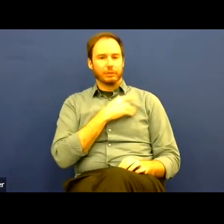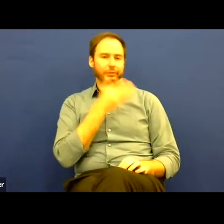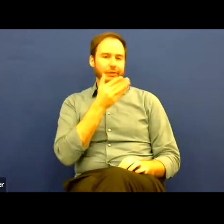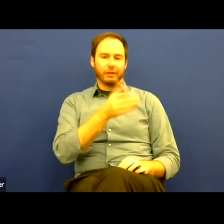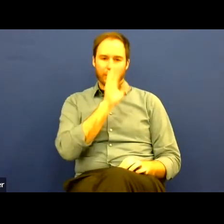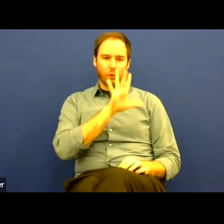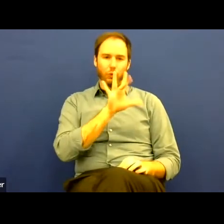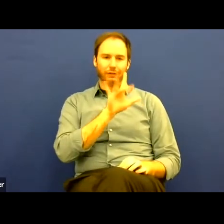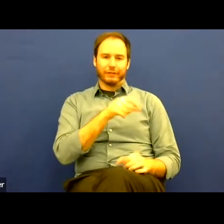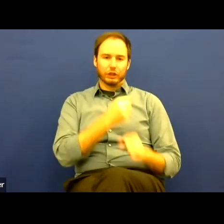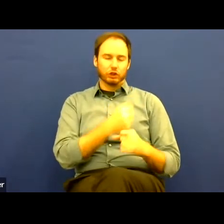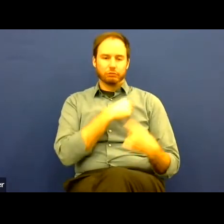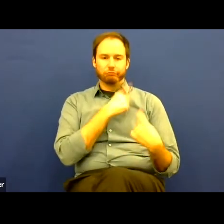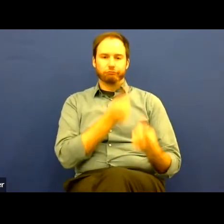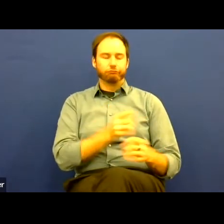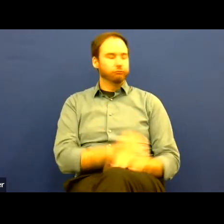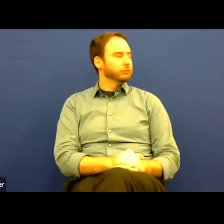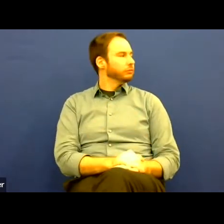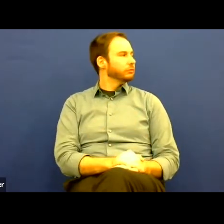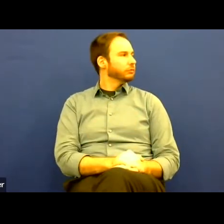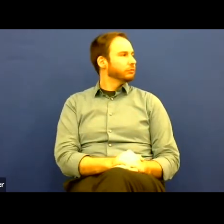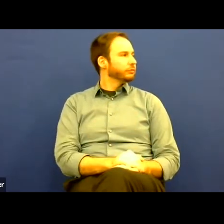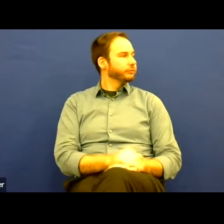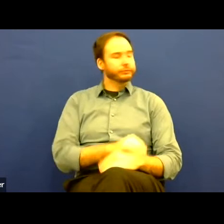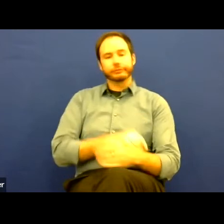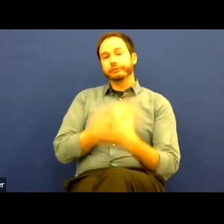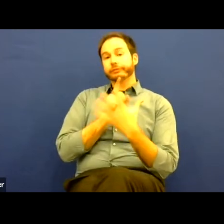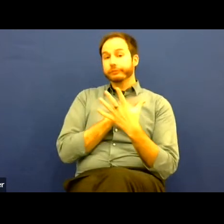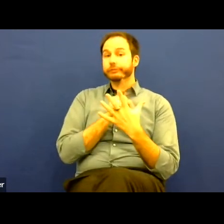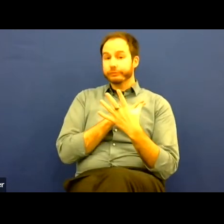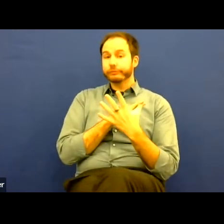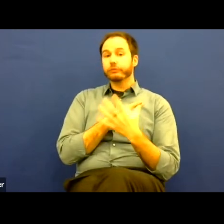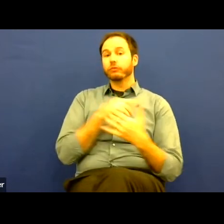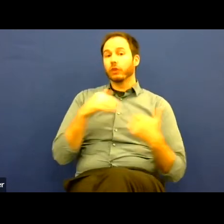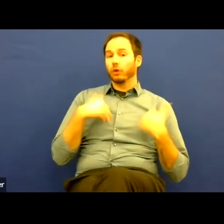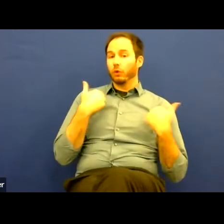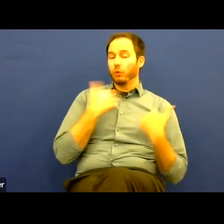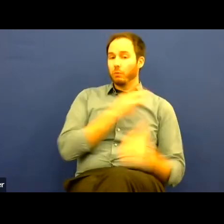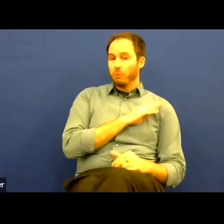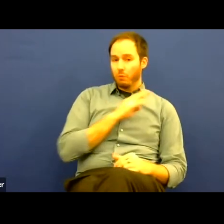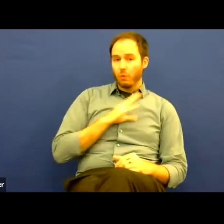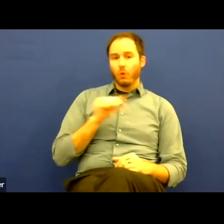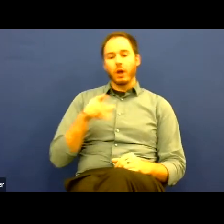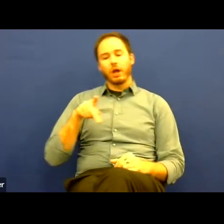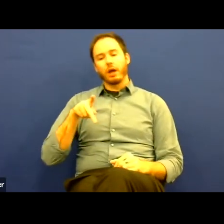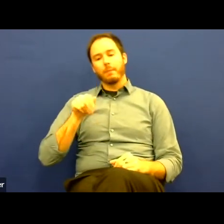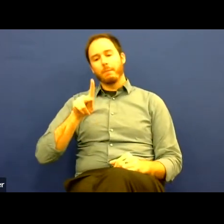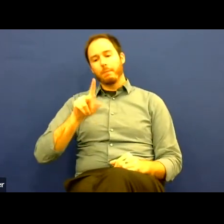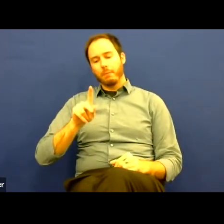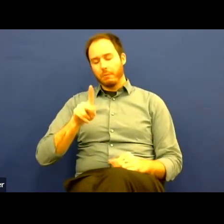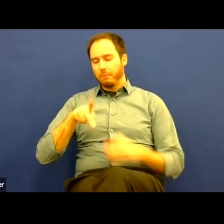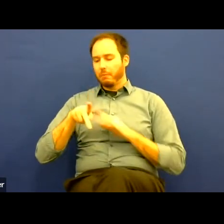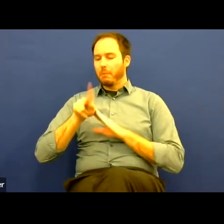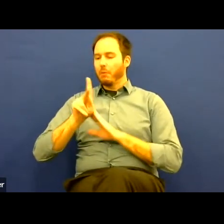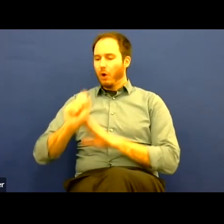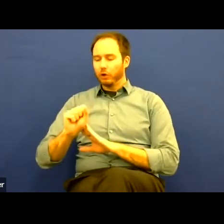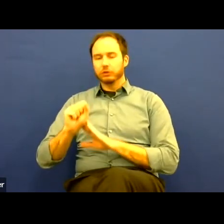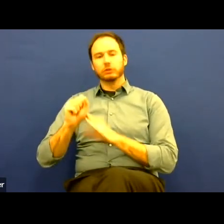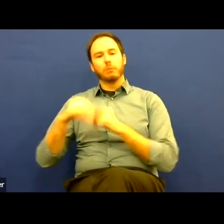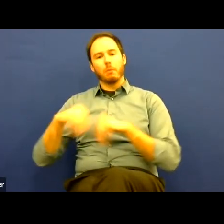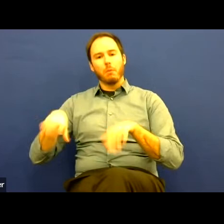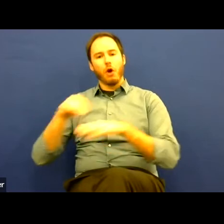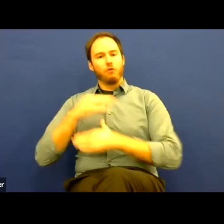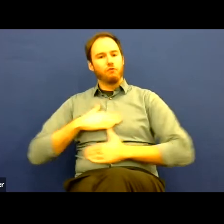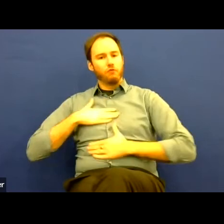years. Great. Anybody else? Yeah, there's quite a bit actually from both the youth board and from Parks and Rec. First of all, Make a Difference Day